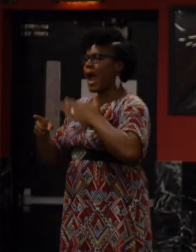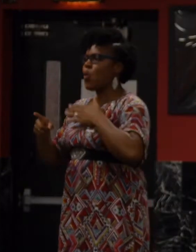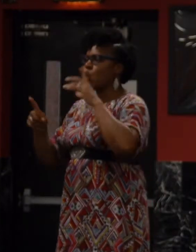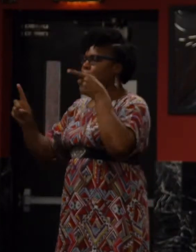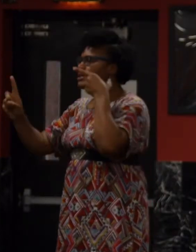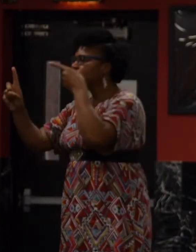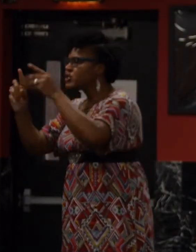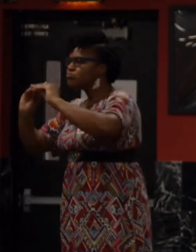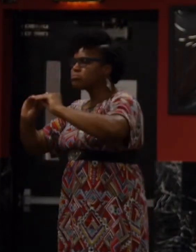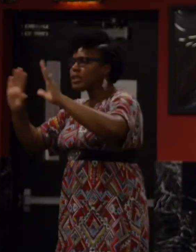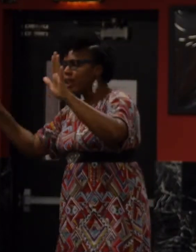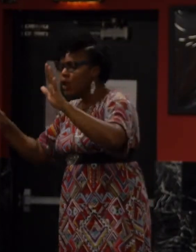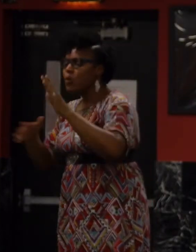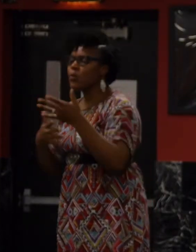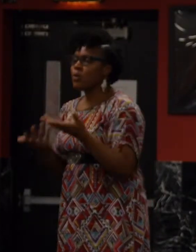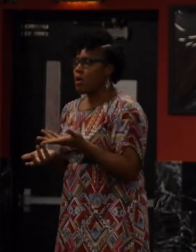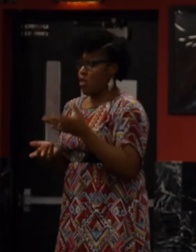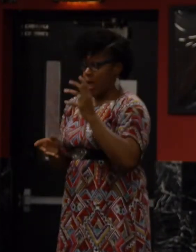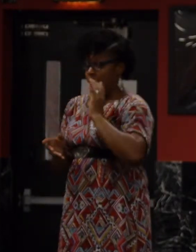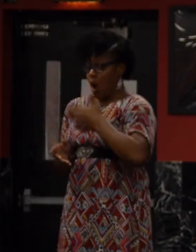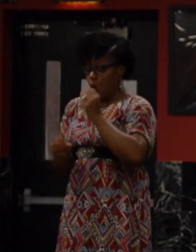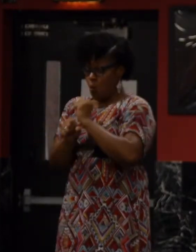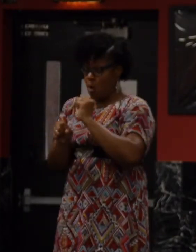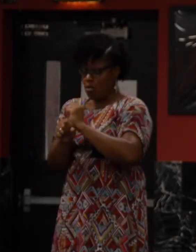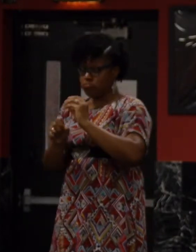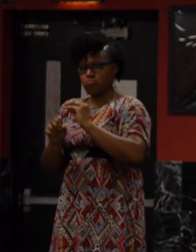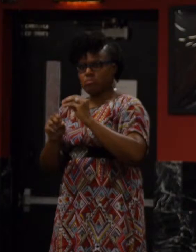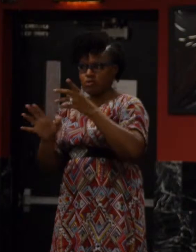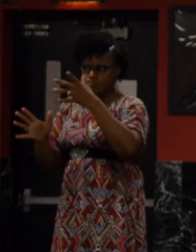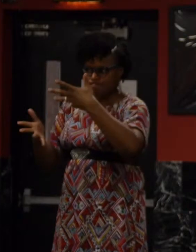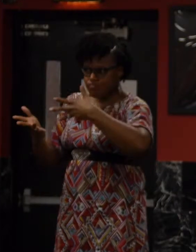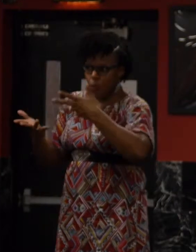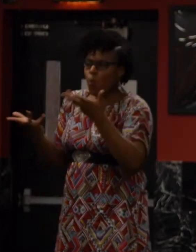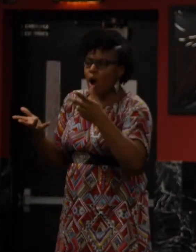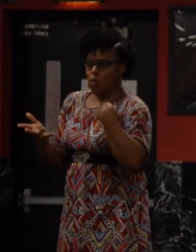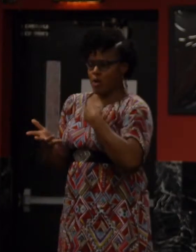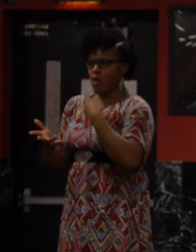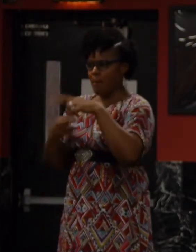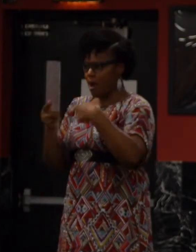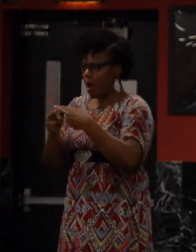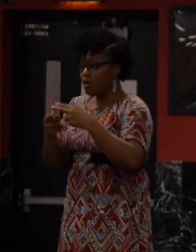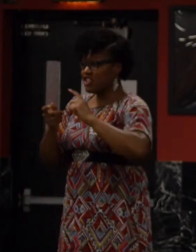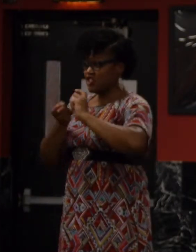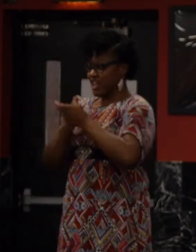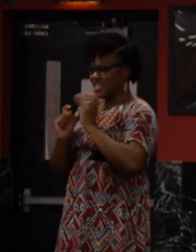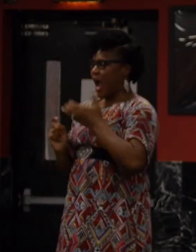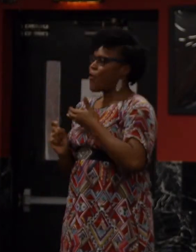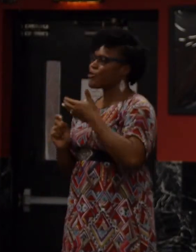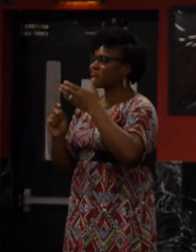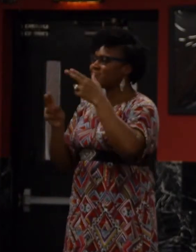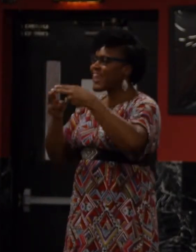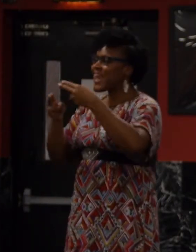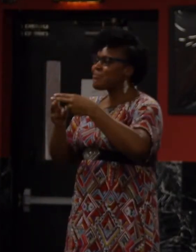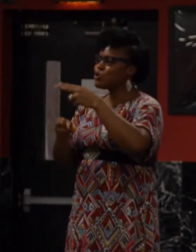make clear the sort of work we are interested in being engaged in, we decided to change our name to Stop Police Terror